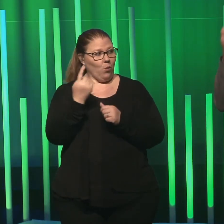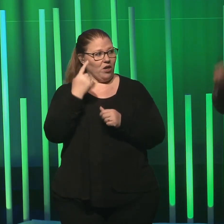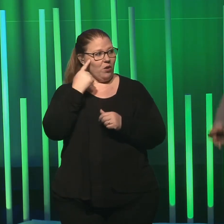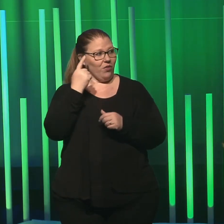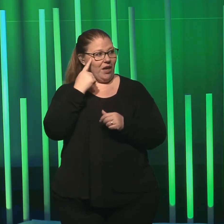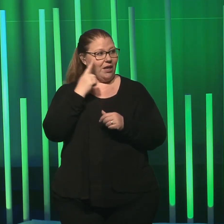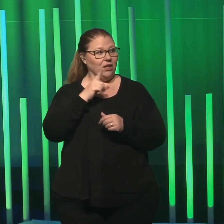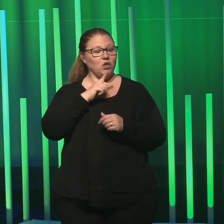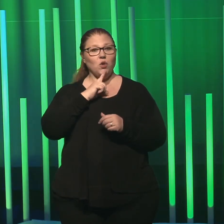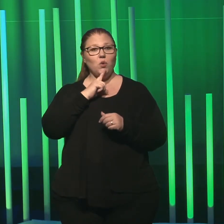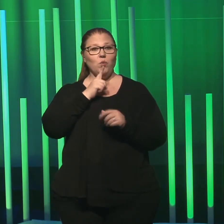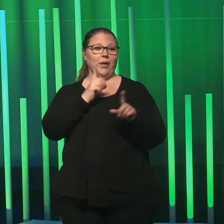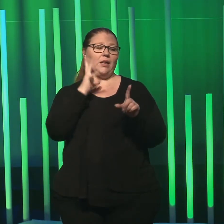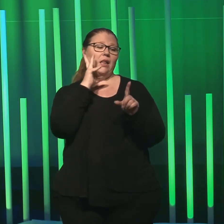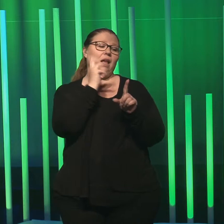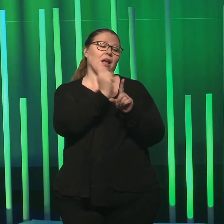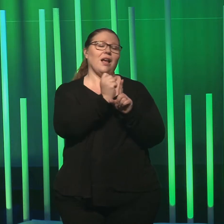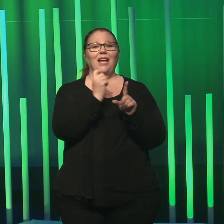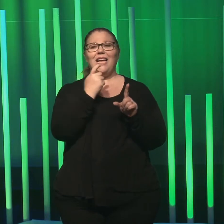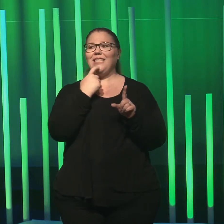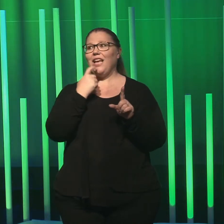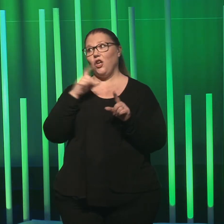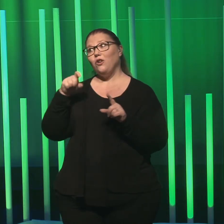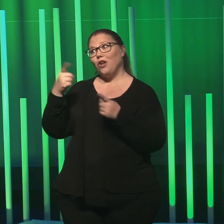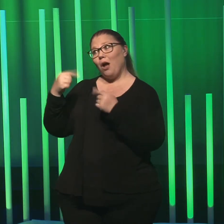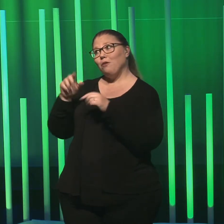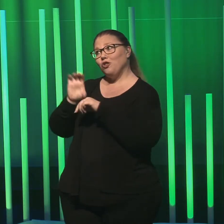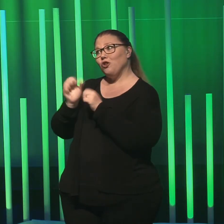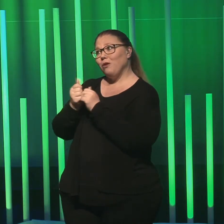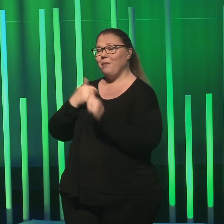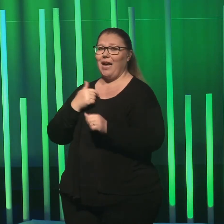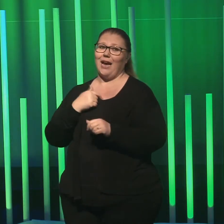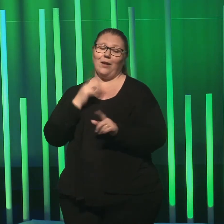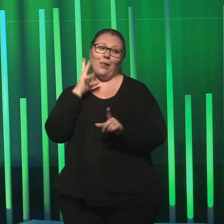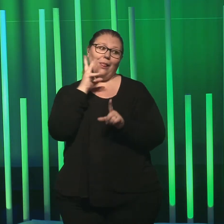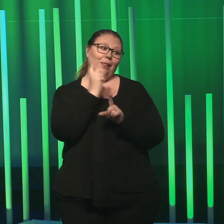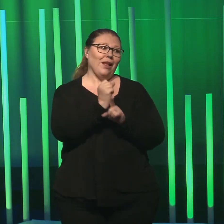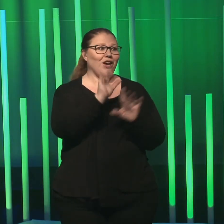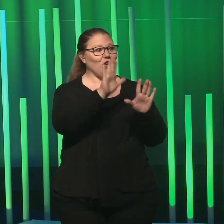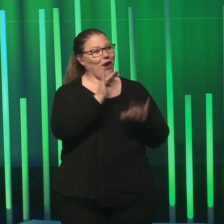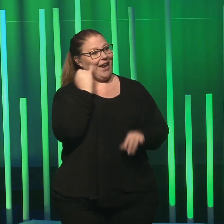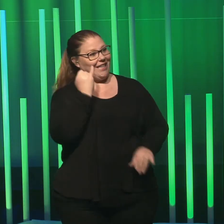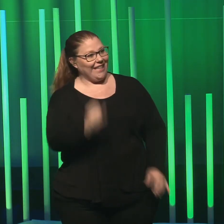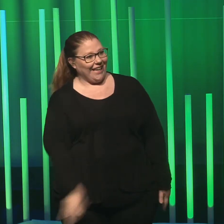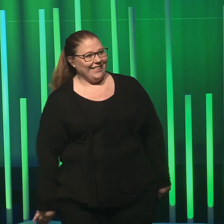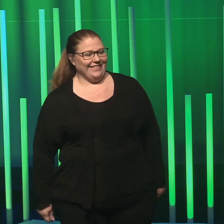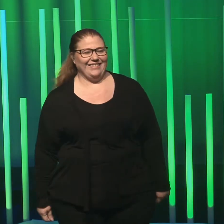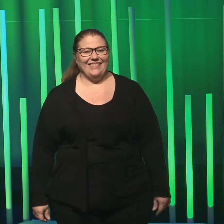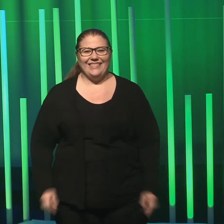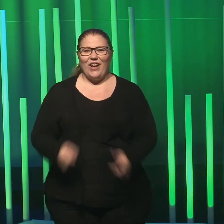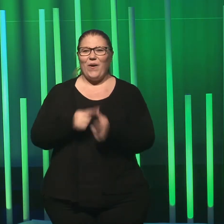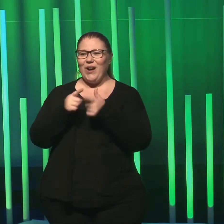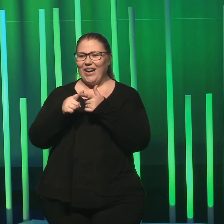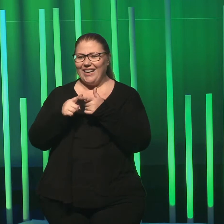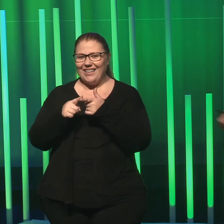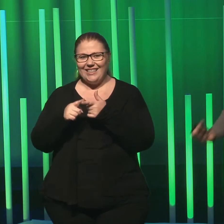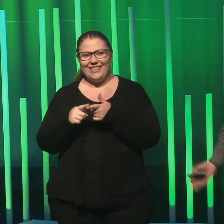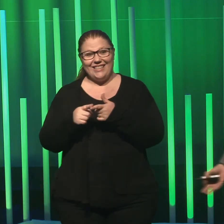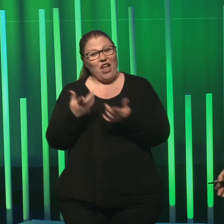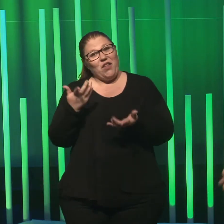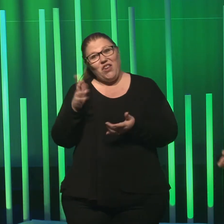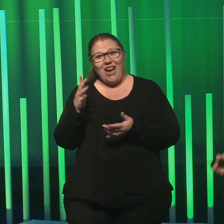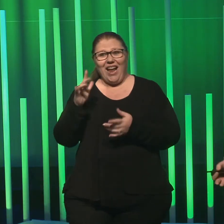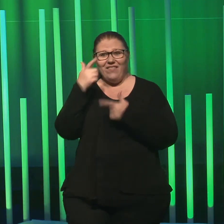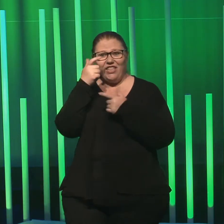think is very attractive and told you, you should come to church with me, and you were like, that sounds like a great idea. Or on the other side of that, you're